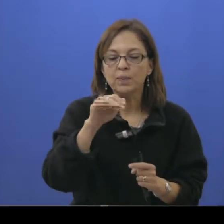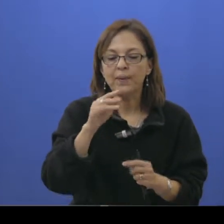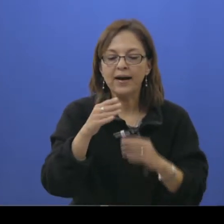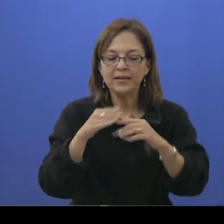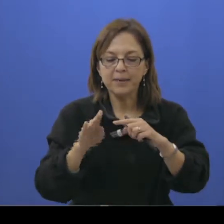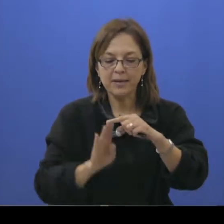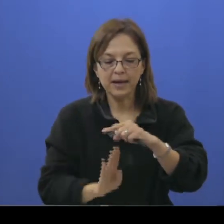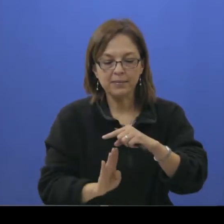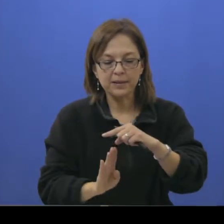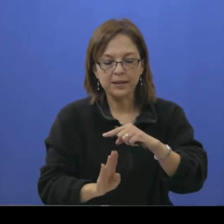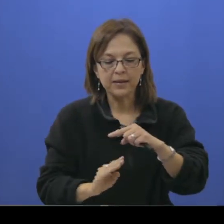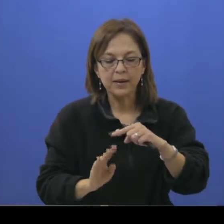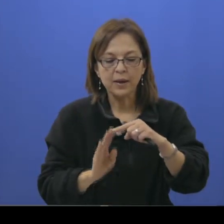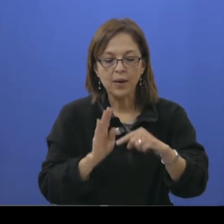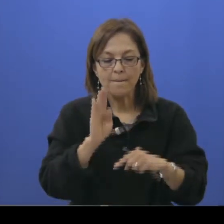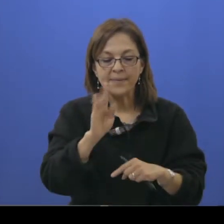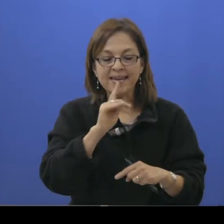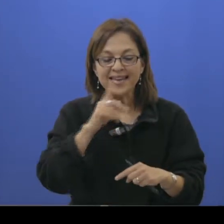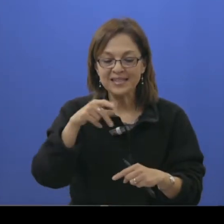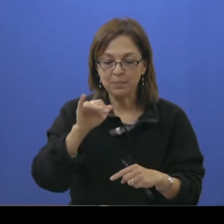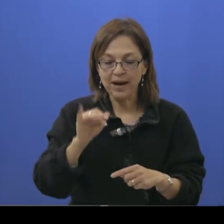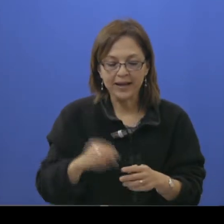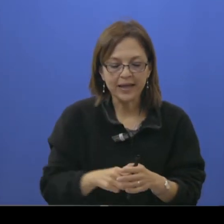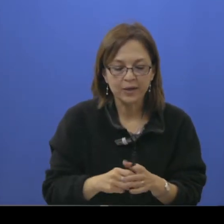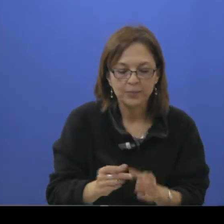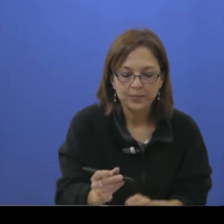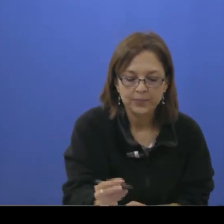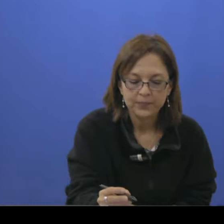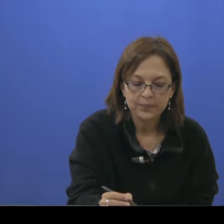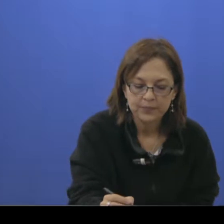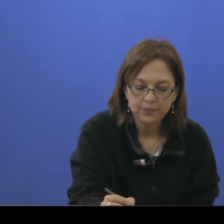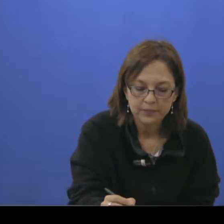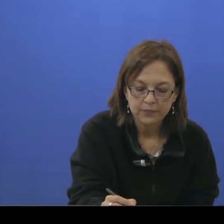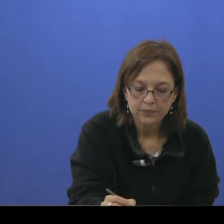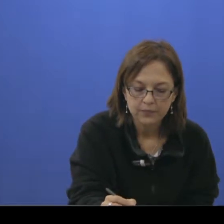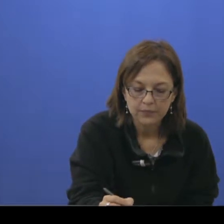Two pi divided by b. b is pi.